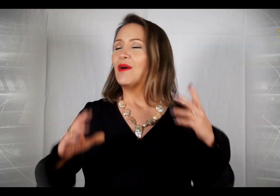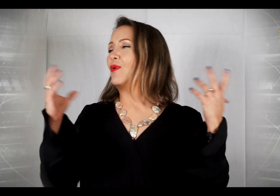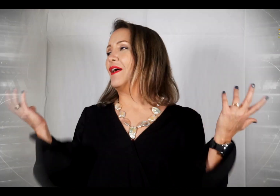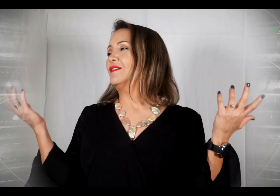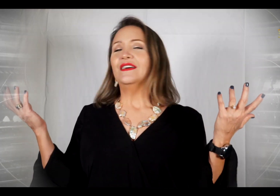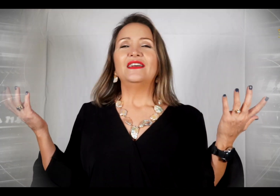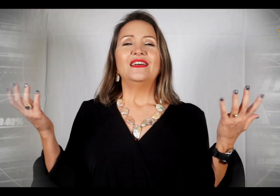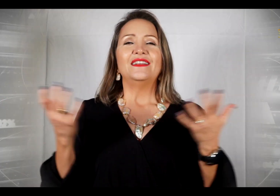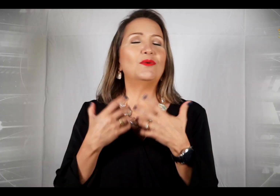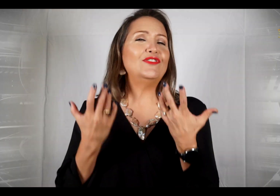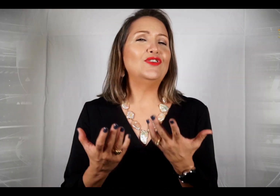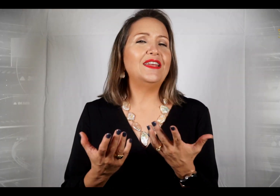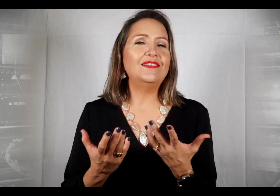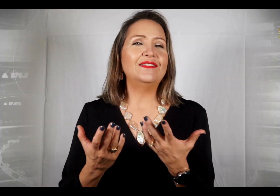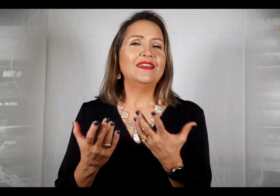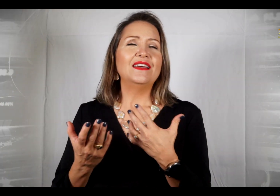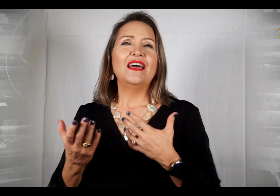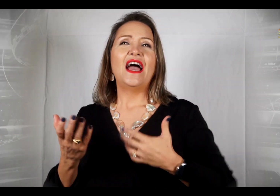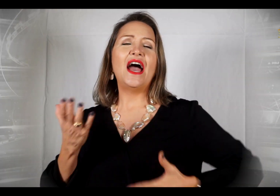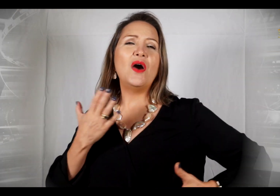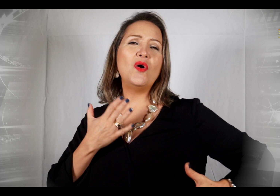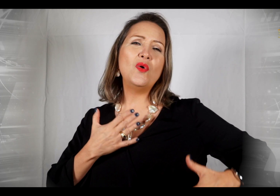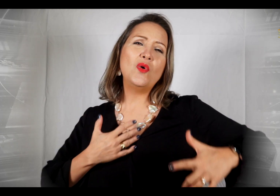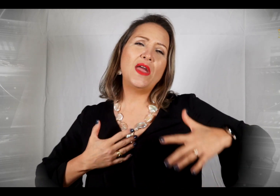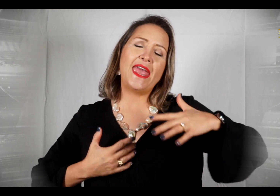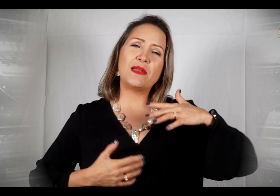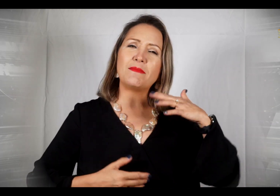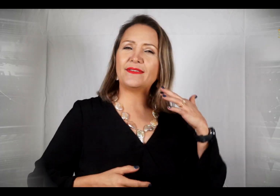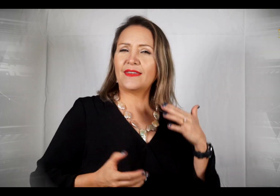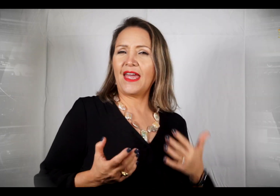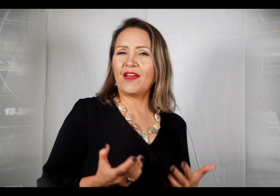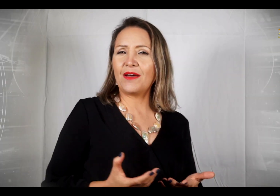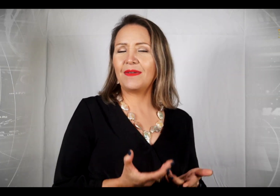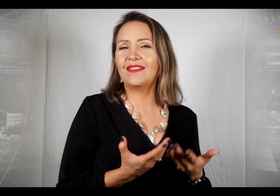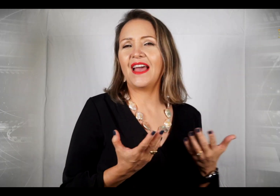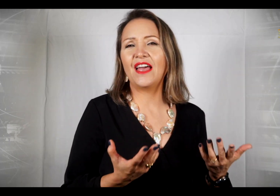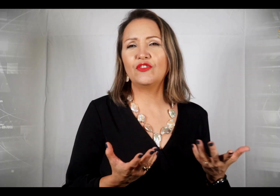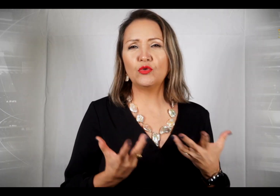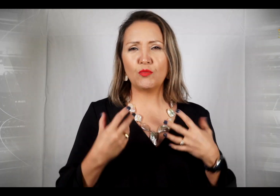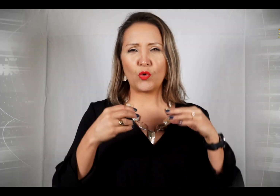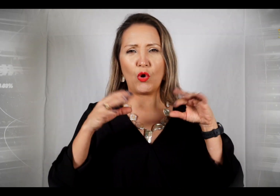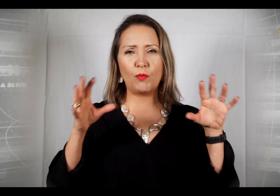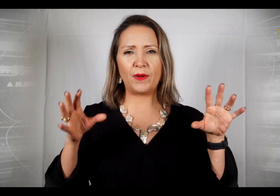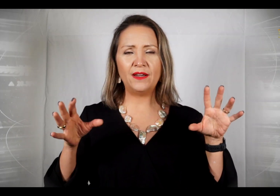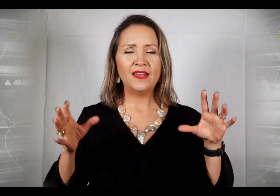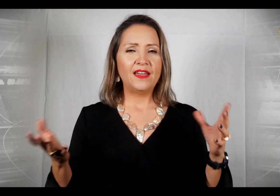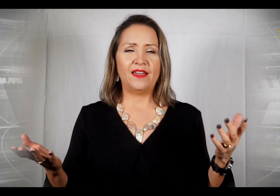Well, the question is, how can mascara make the eyes look more open? It's